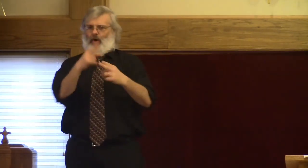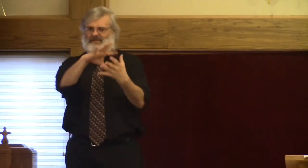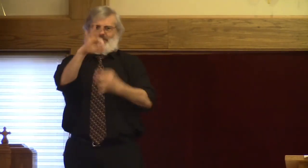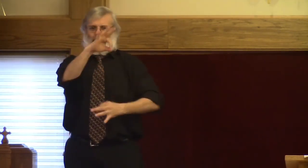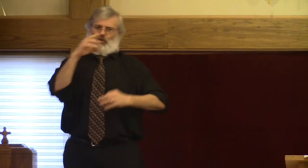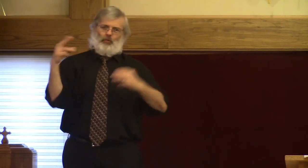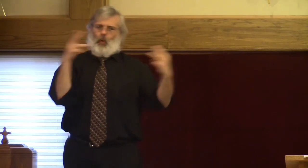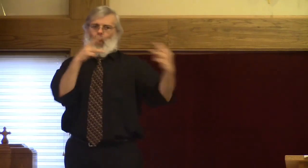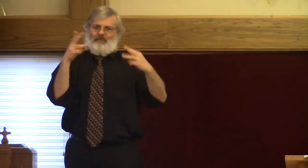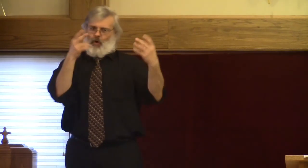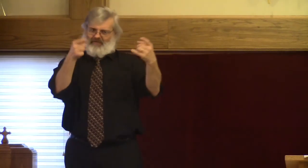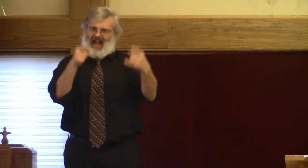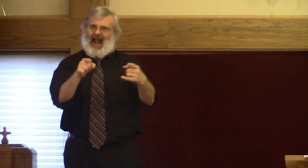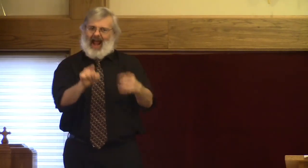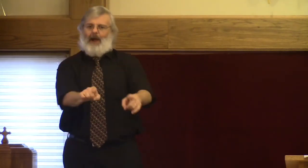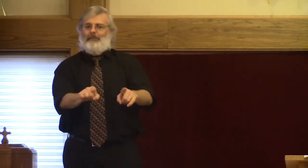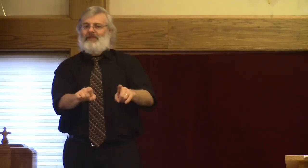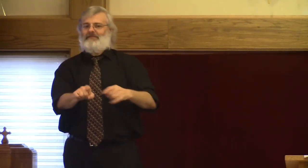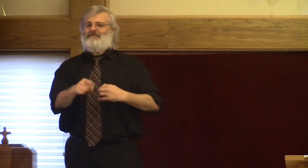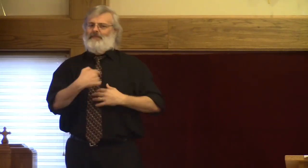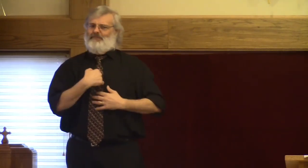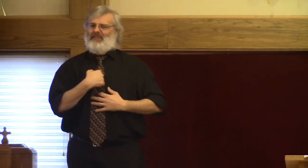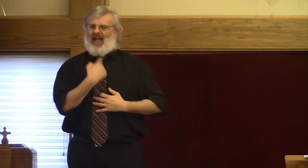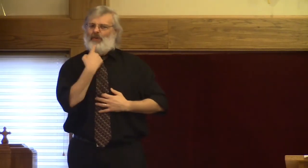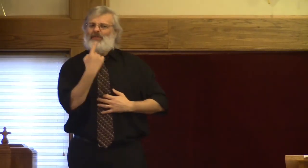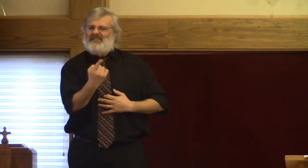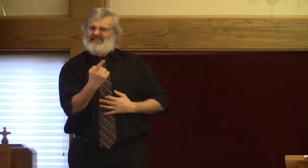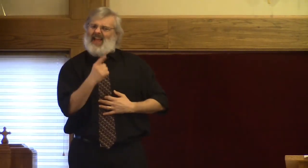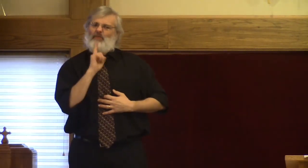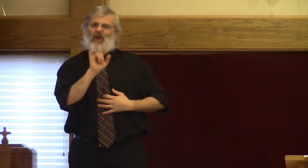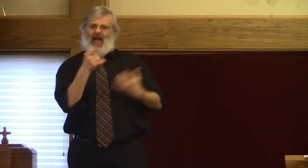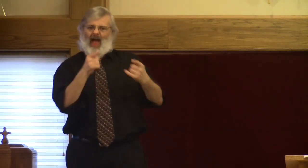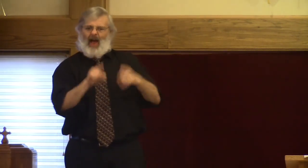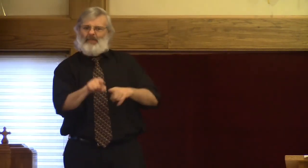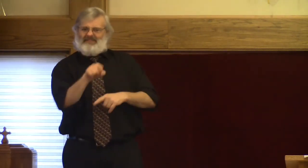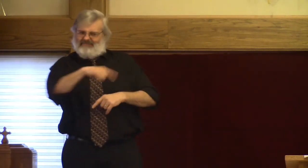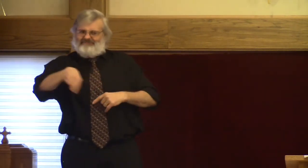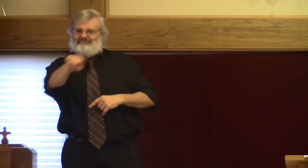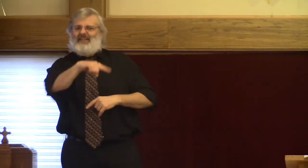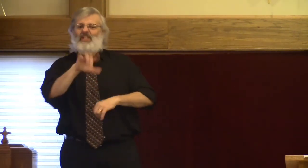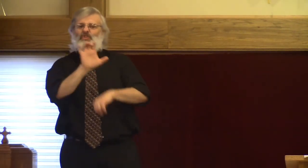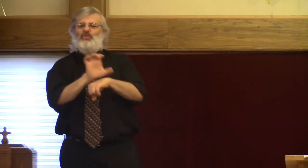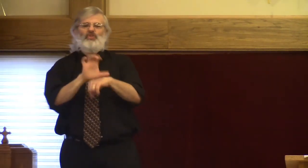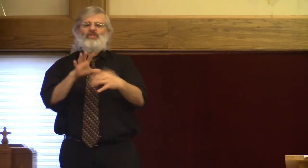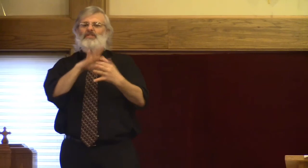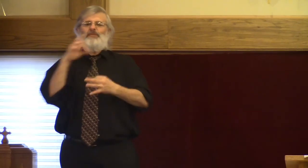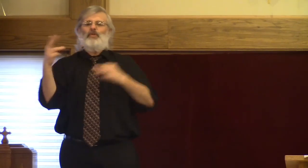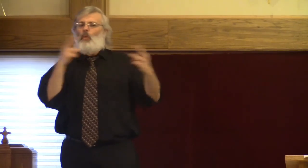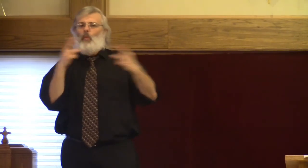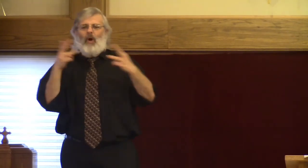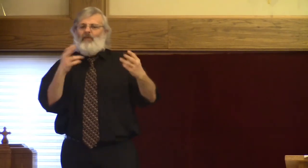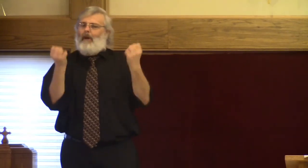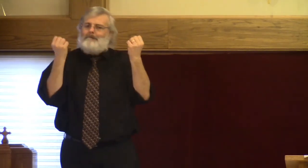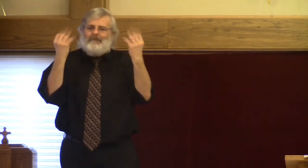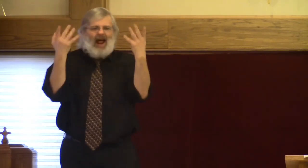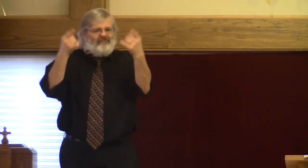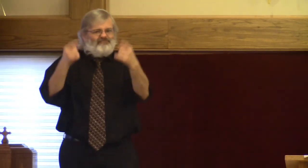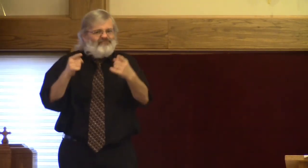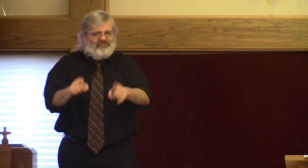different levels. I believe the same thing holds true in spiritual warfare. There are different levels and many different tactics for the evil one to accomplish his